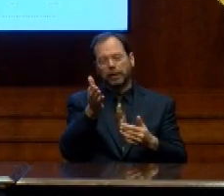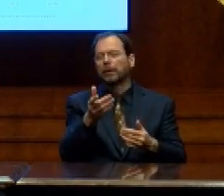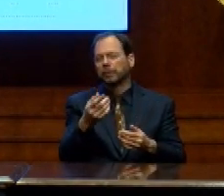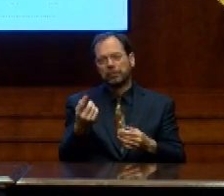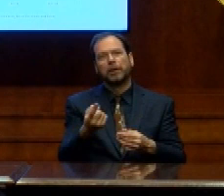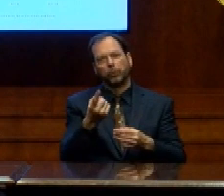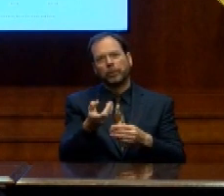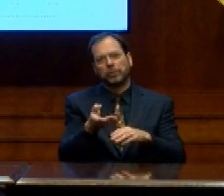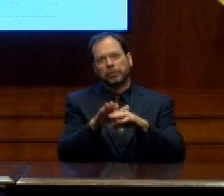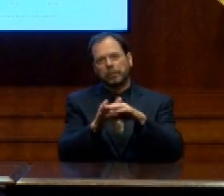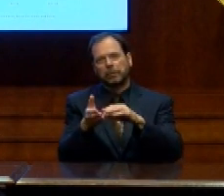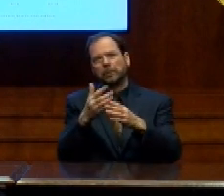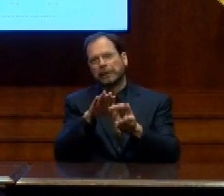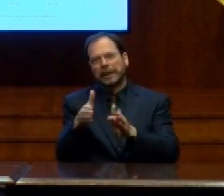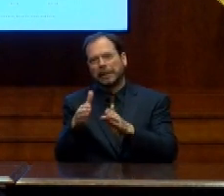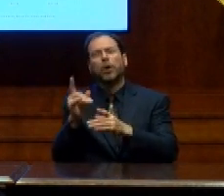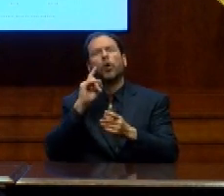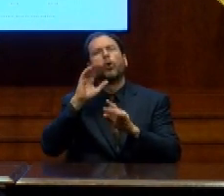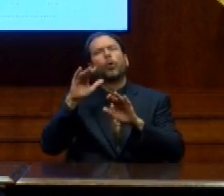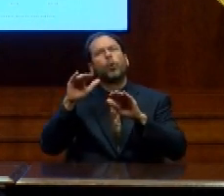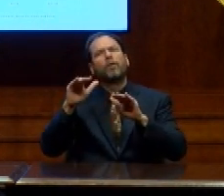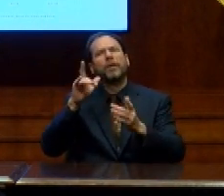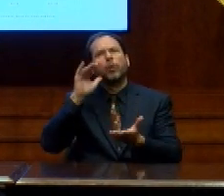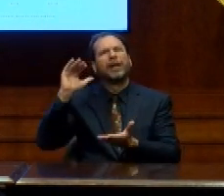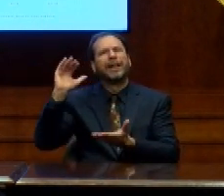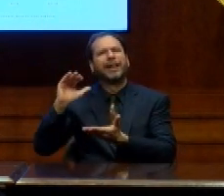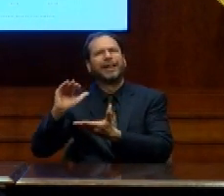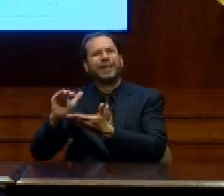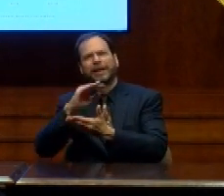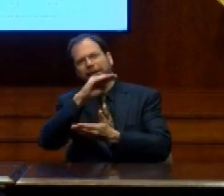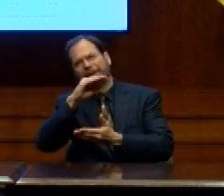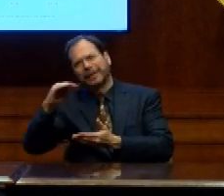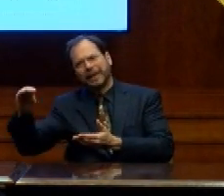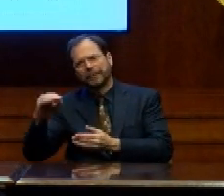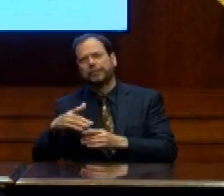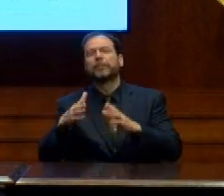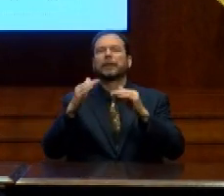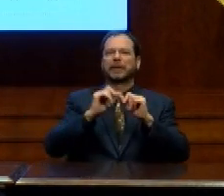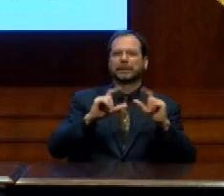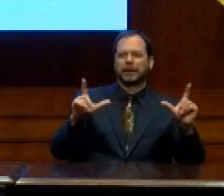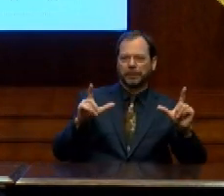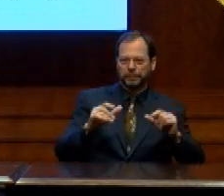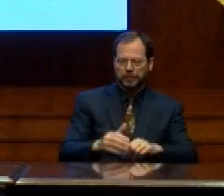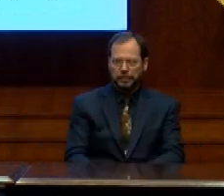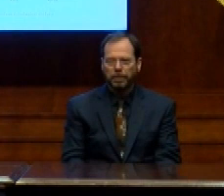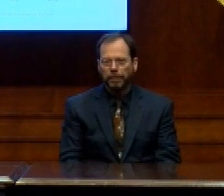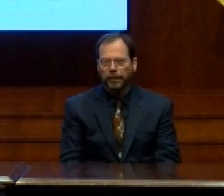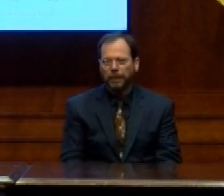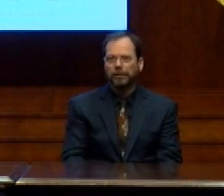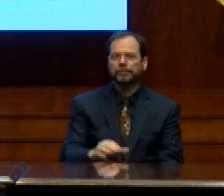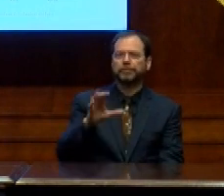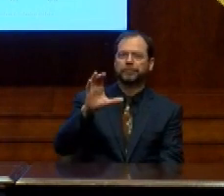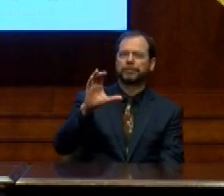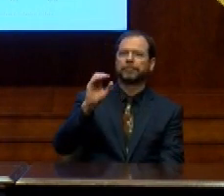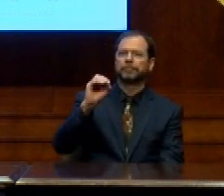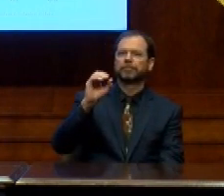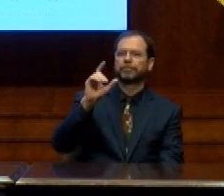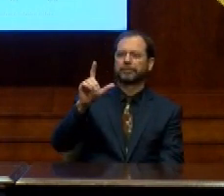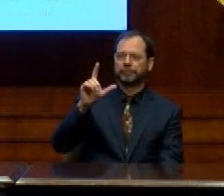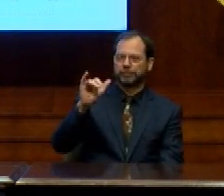increase a little bit. Hopefully it will begin to slope down real soon. Next slide. So this is Collin